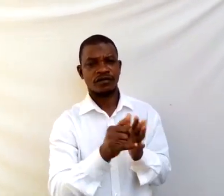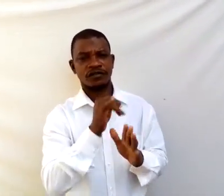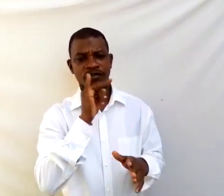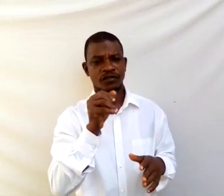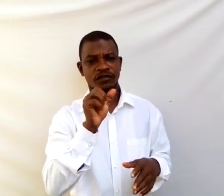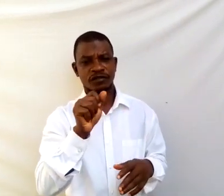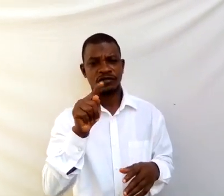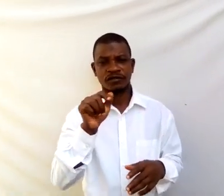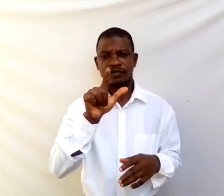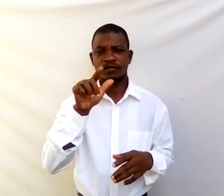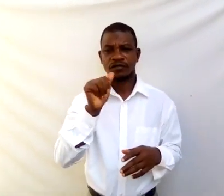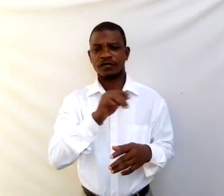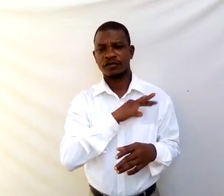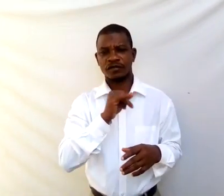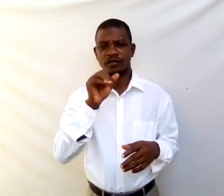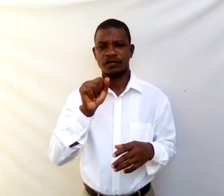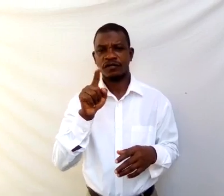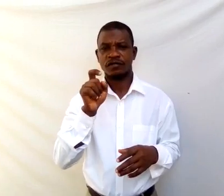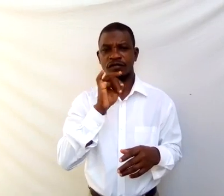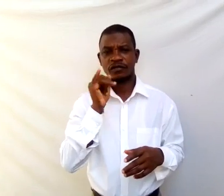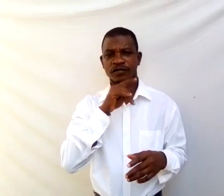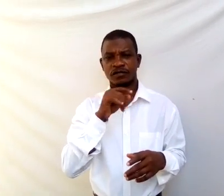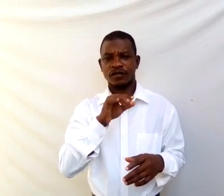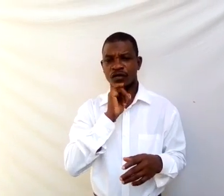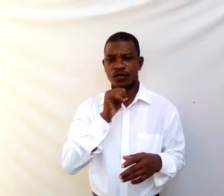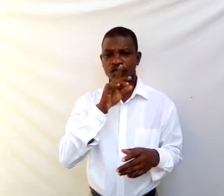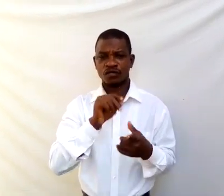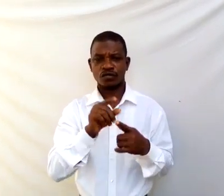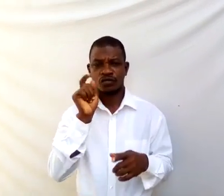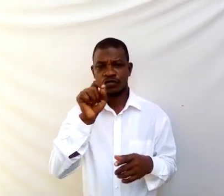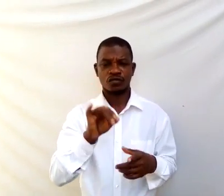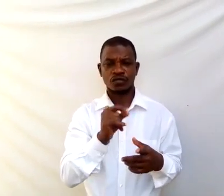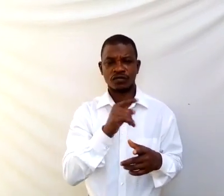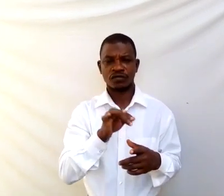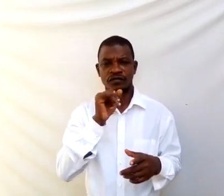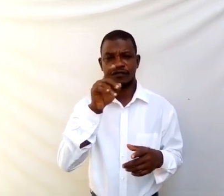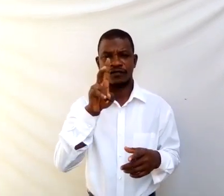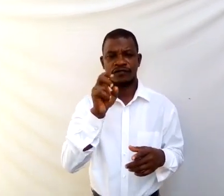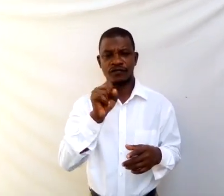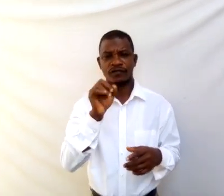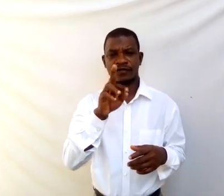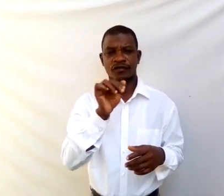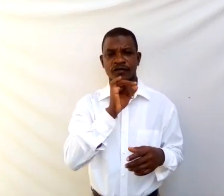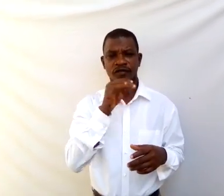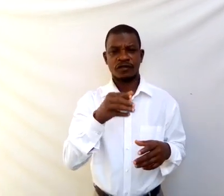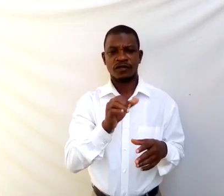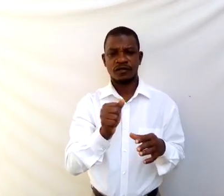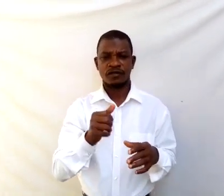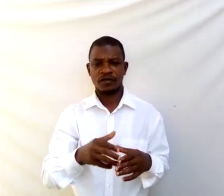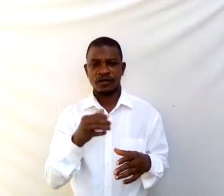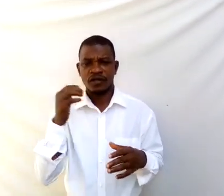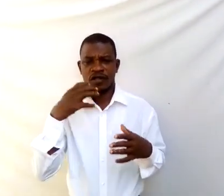the axis. The unducted process of the axis vertebra acts as pivot,